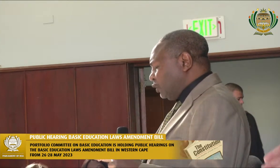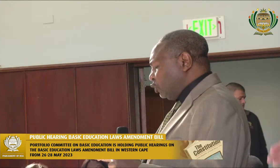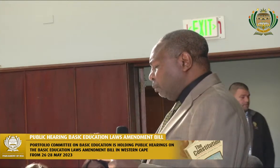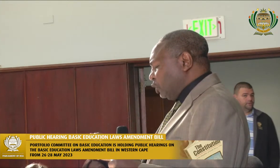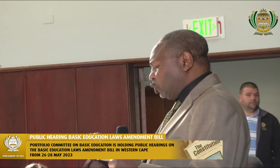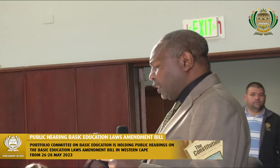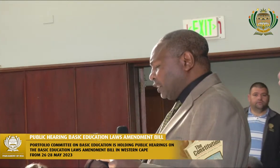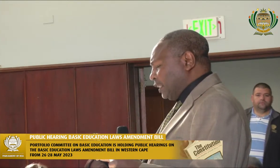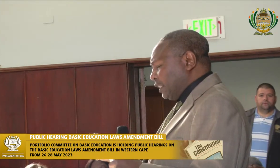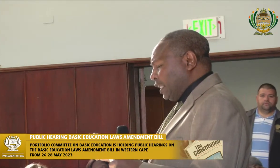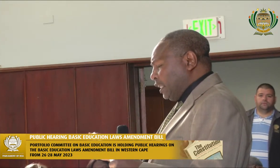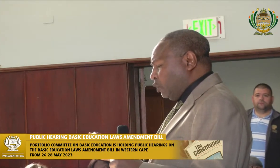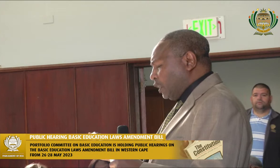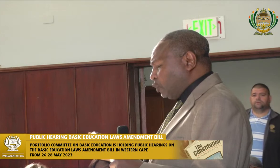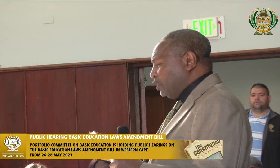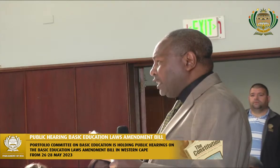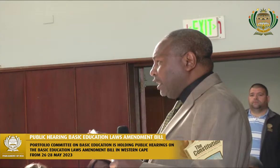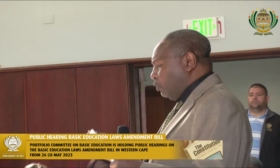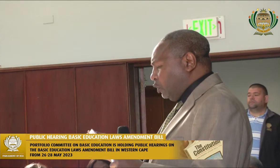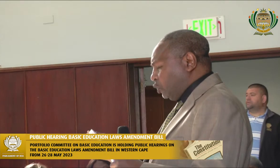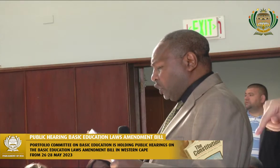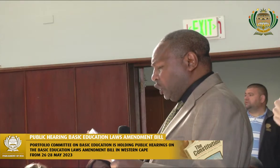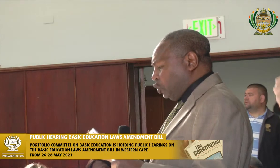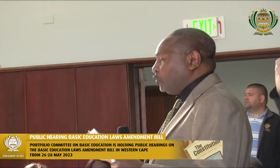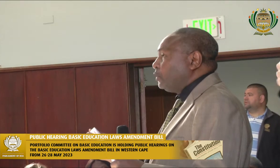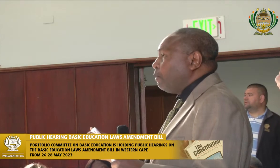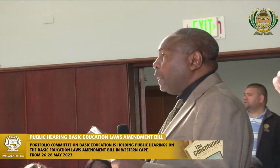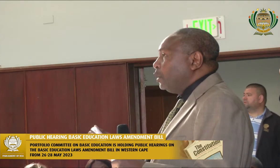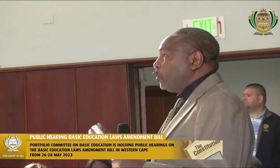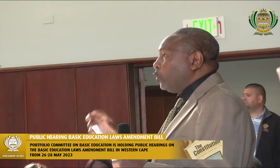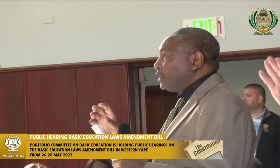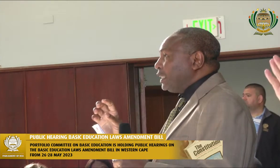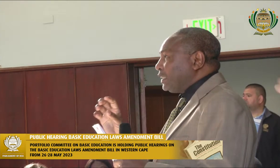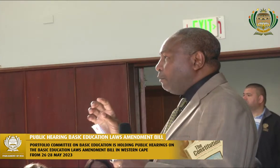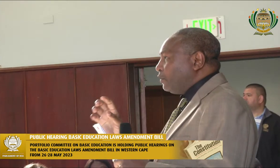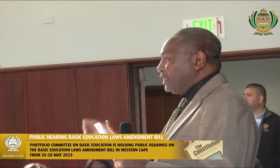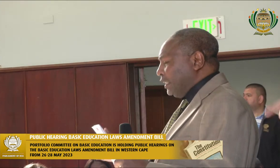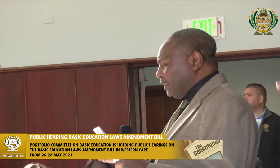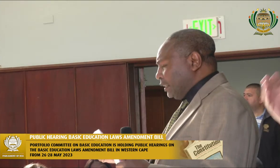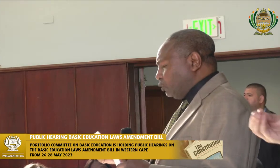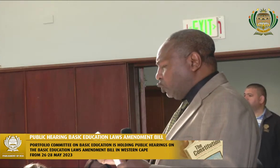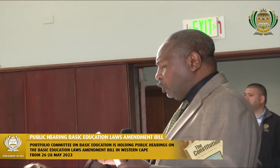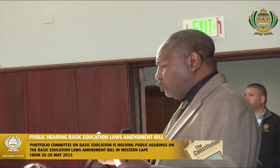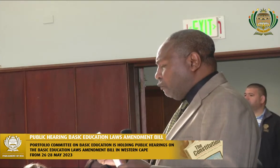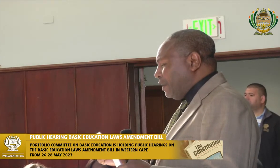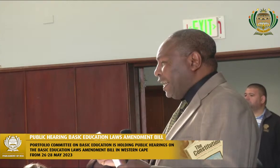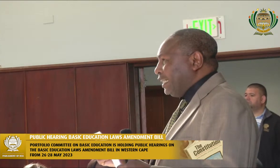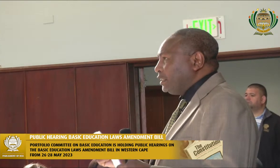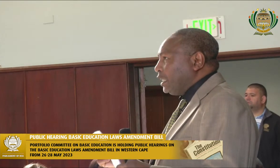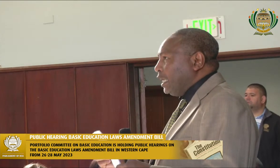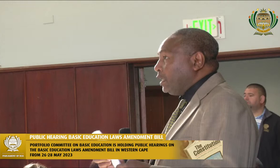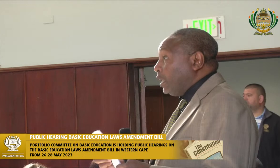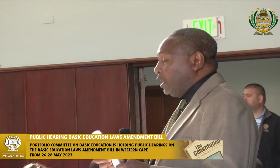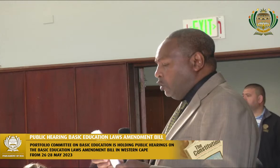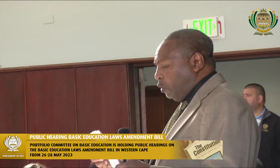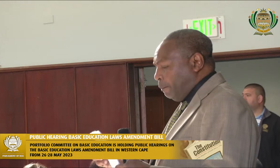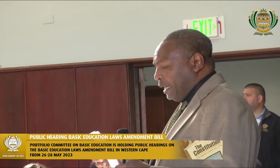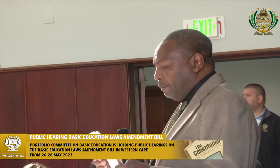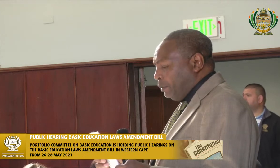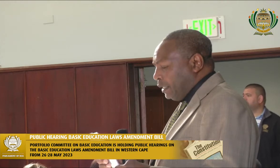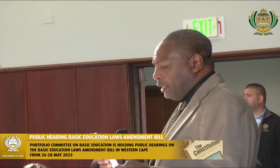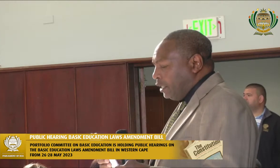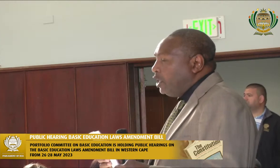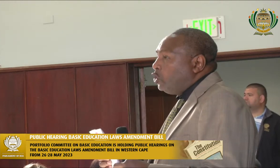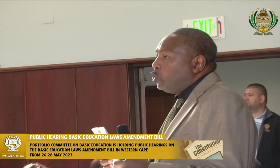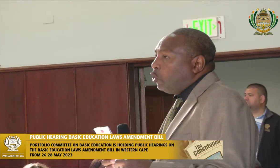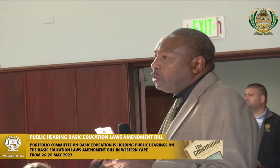SGB needs to be structured in order to deal with those issues. So those are some of the changes that you're going to find in your